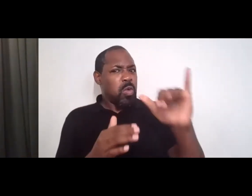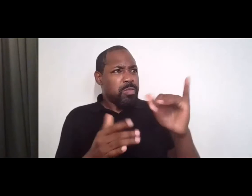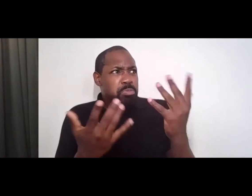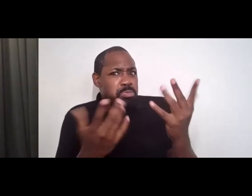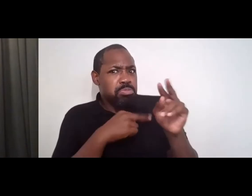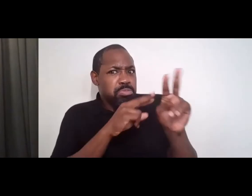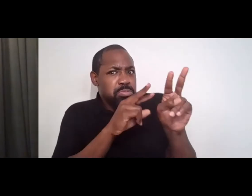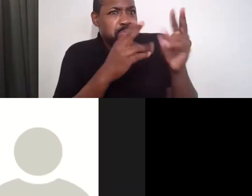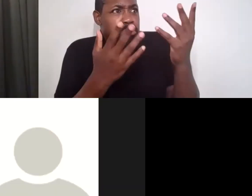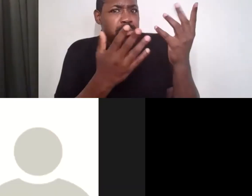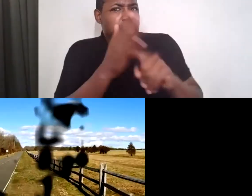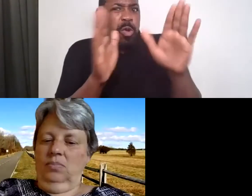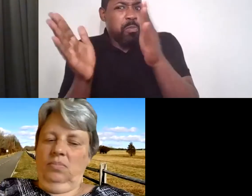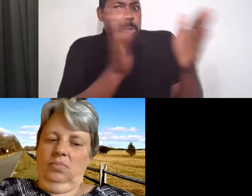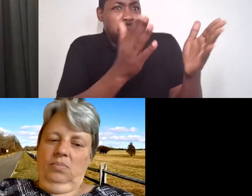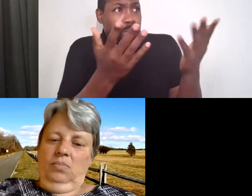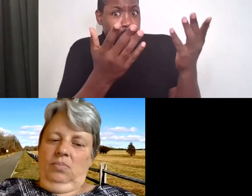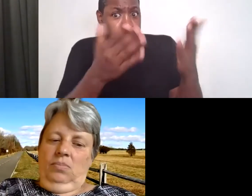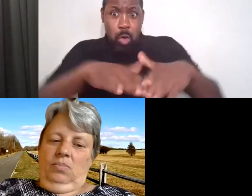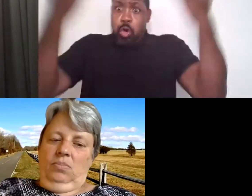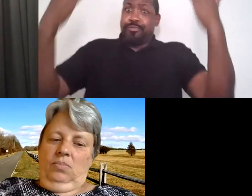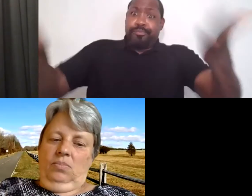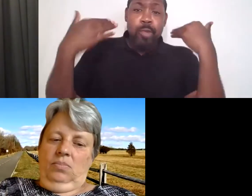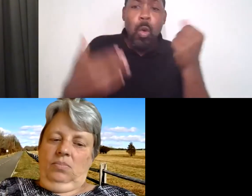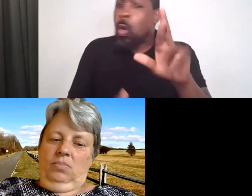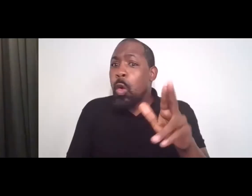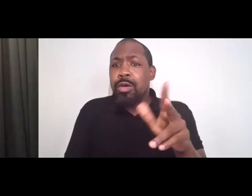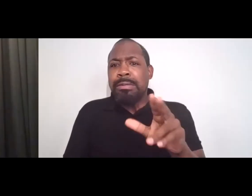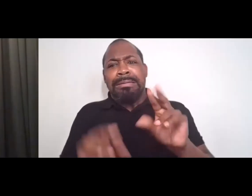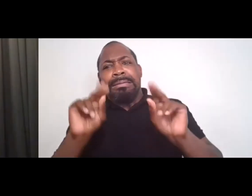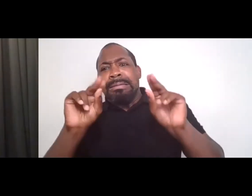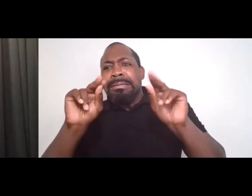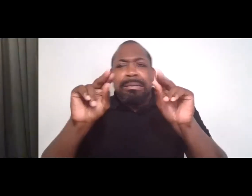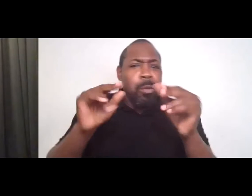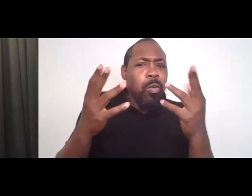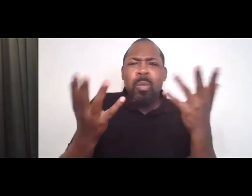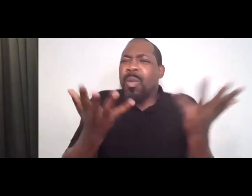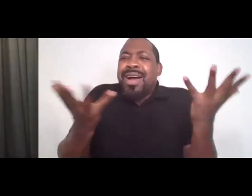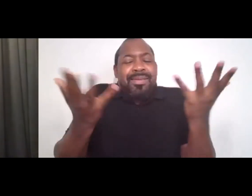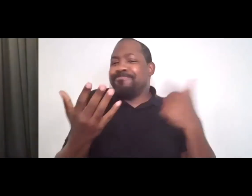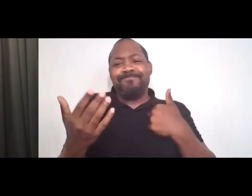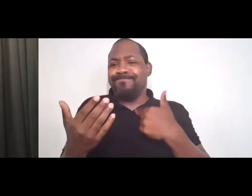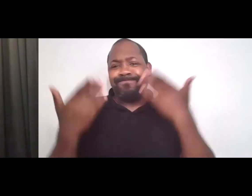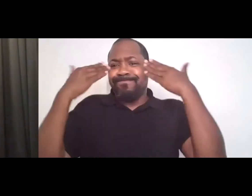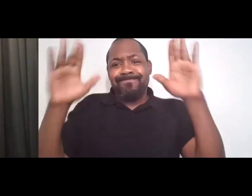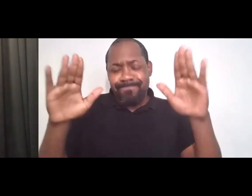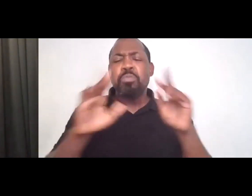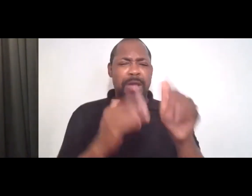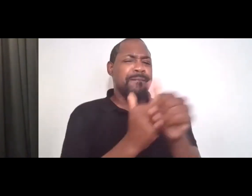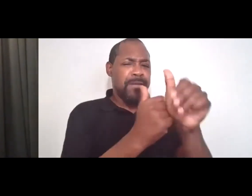because we are waiting to find out more. They have not opened to the public yet, but they do have people,